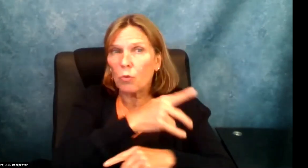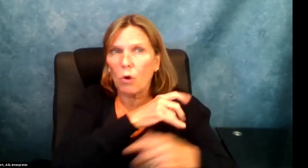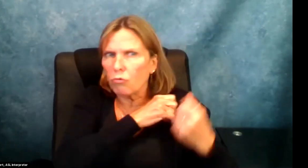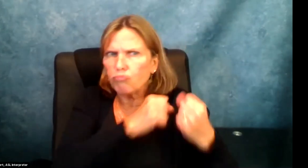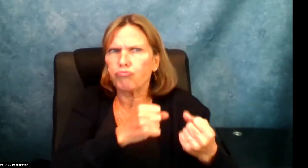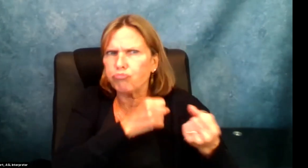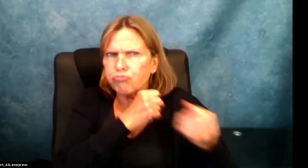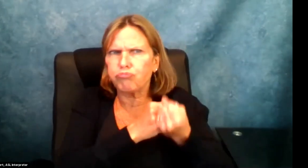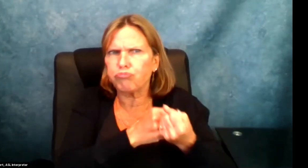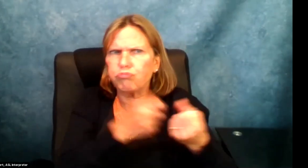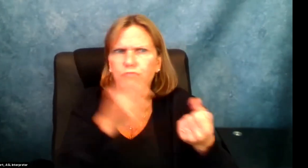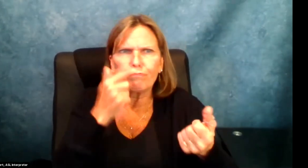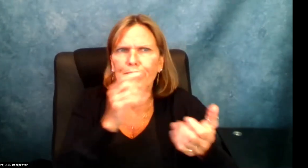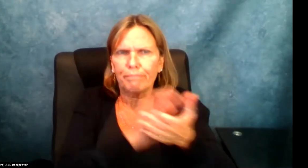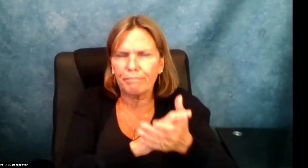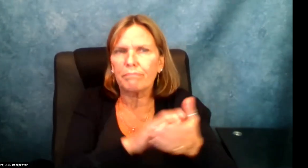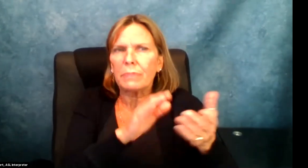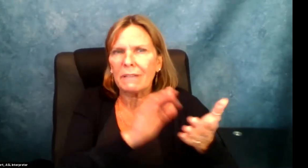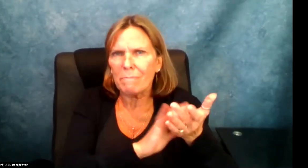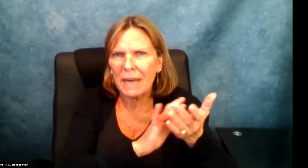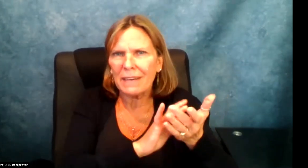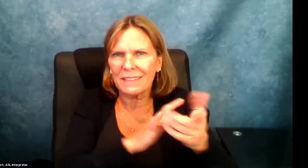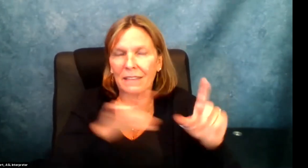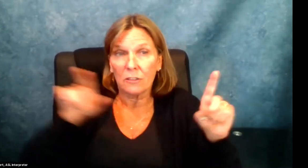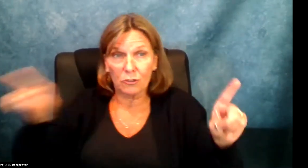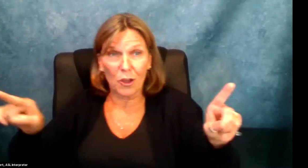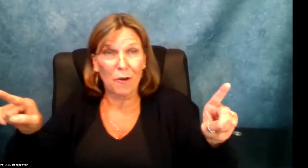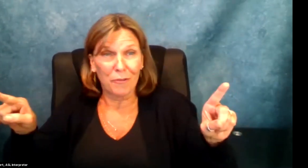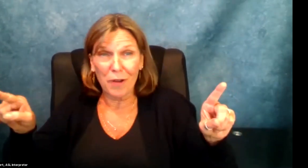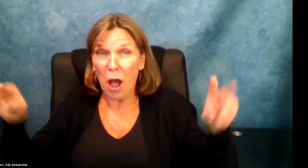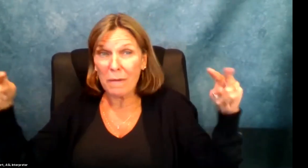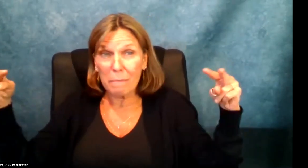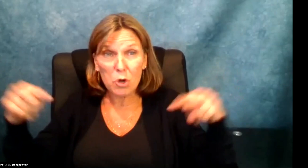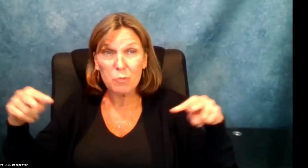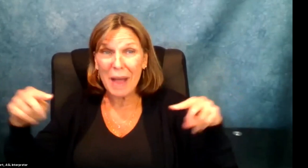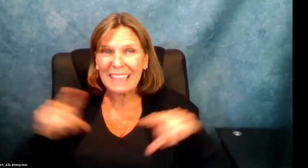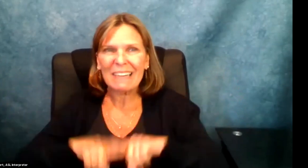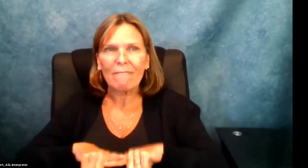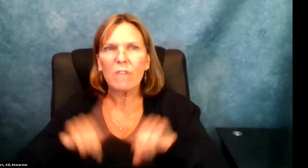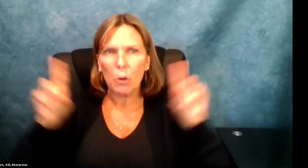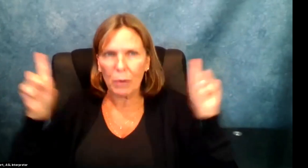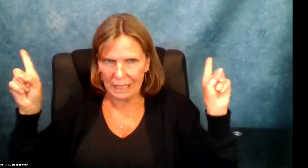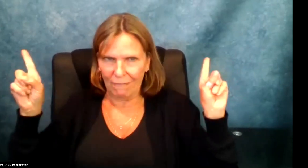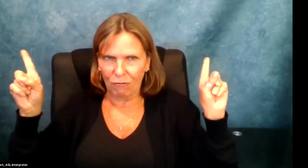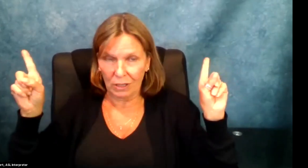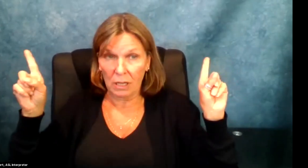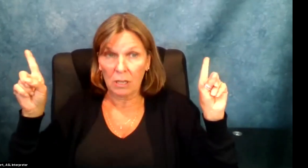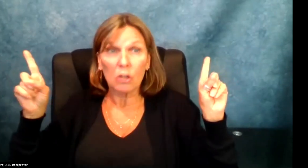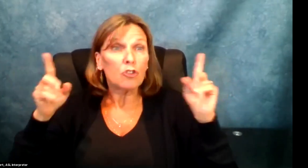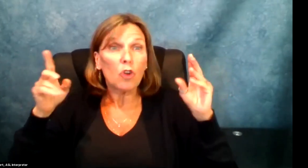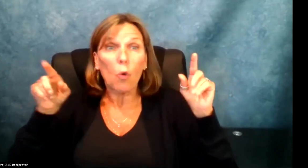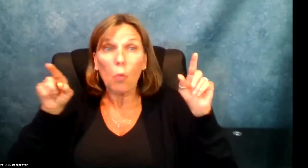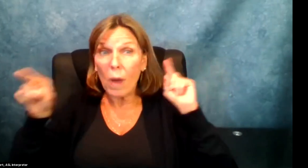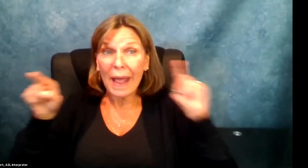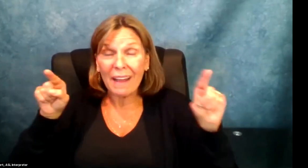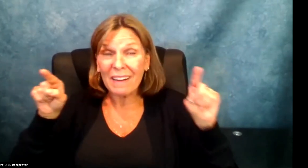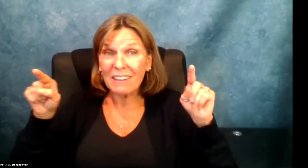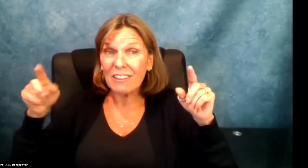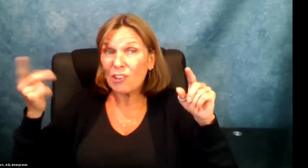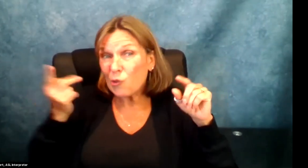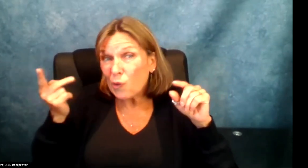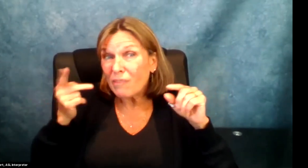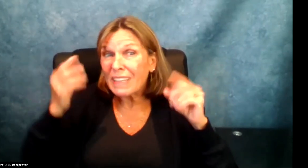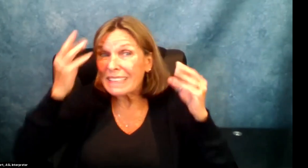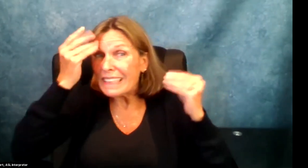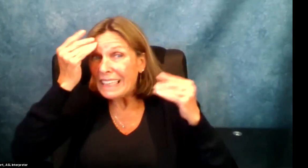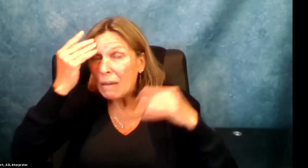I was young talking about vaccines. So we came from very different perspectives thinking about vaccines. And so I